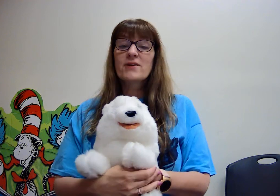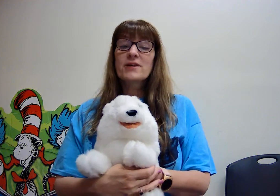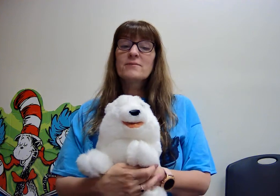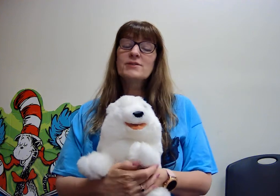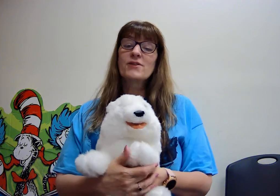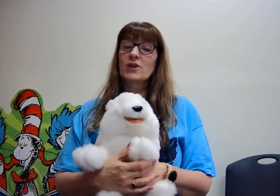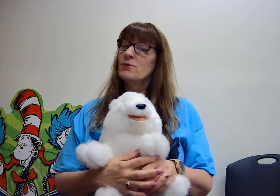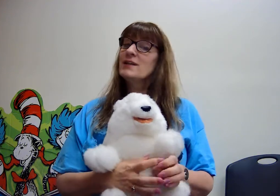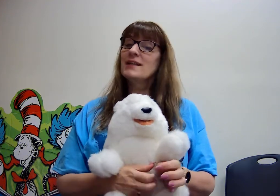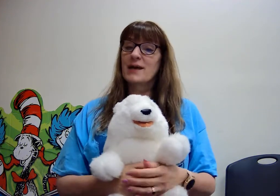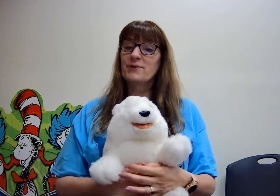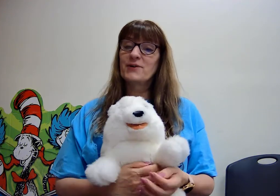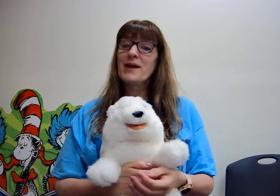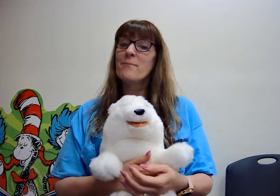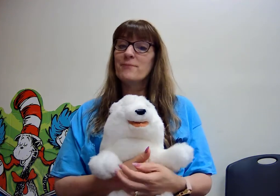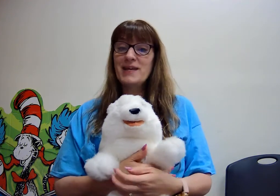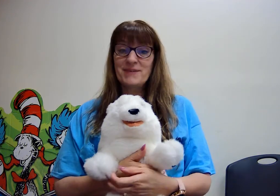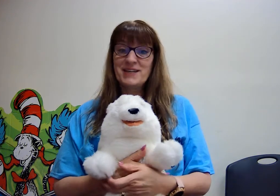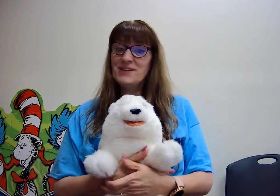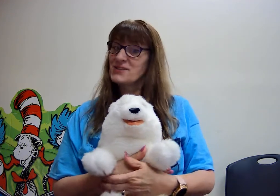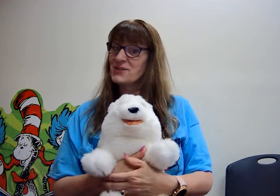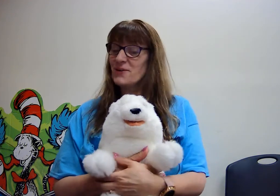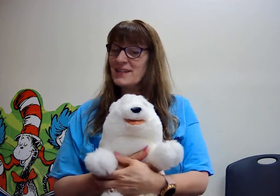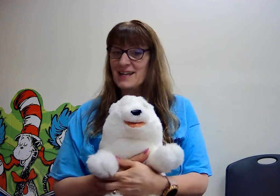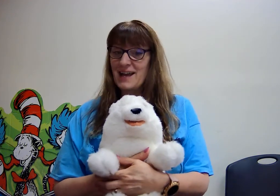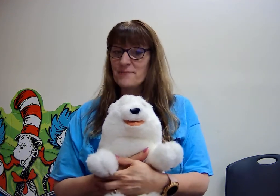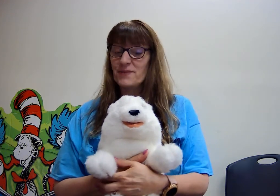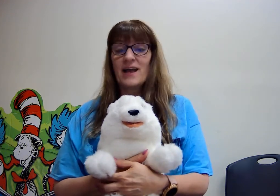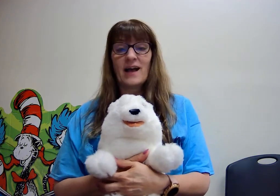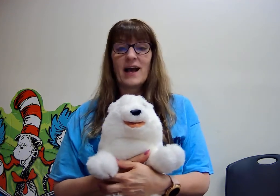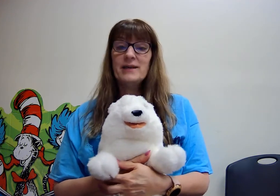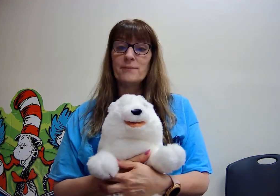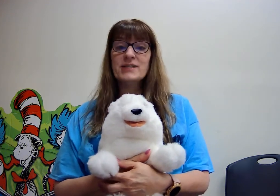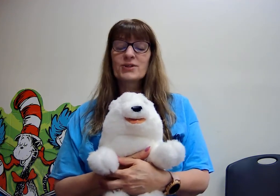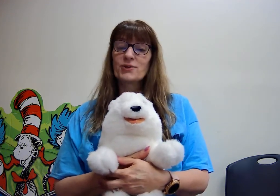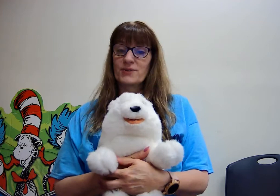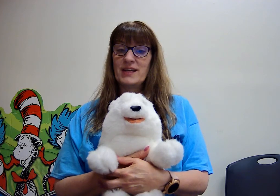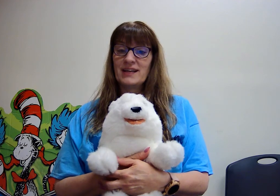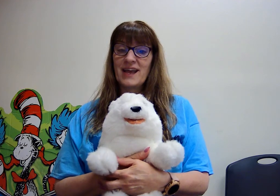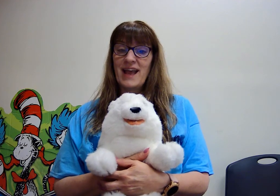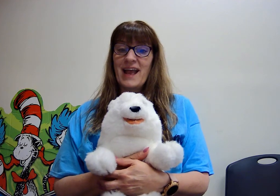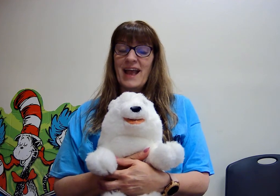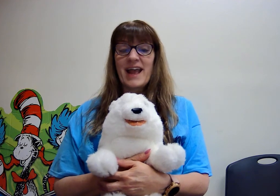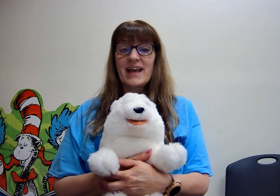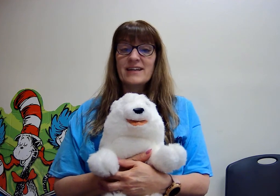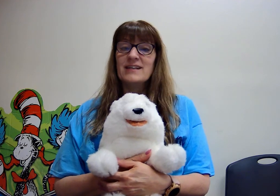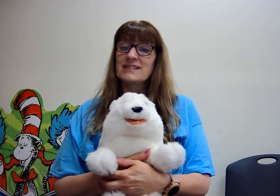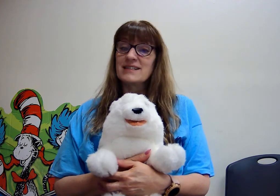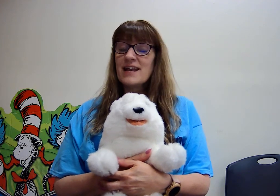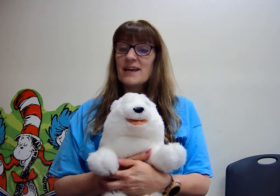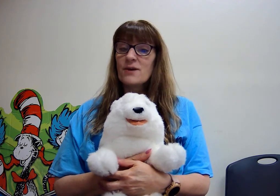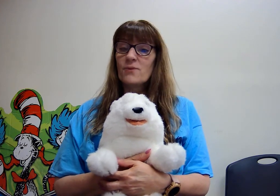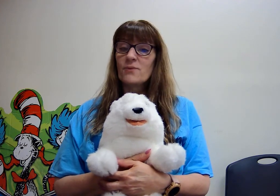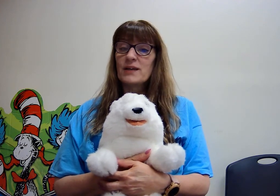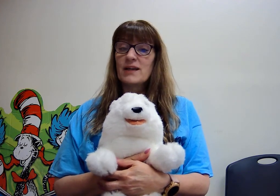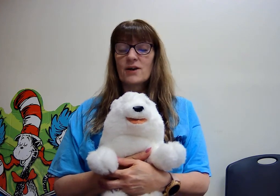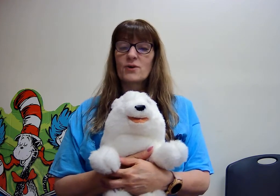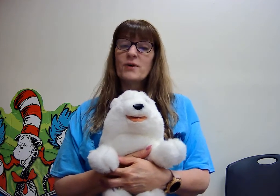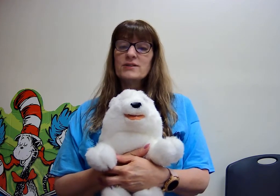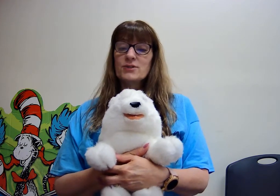Welcome to the Community Library Baby Storytime. I am Miss Corinne, and today we are going to